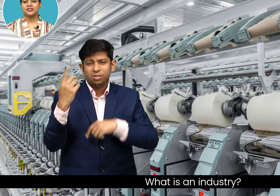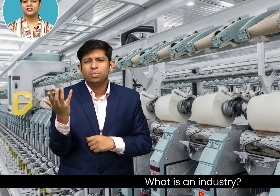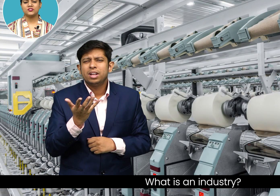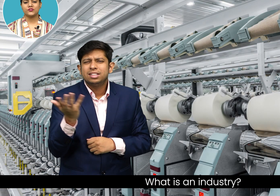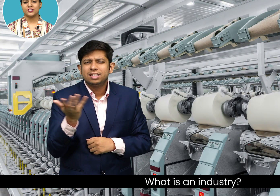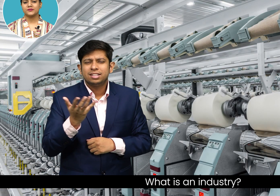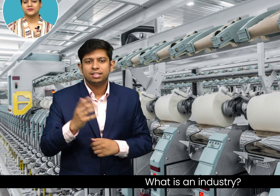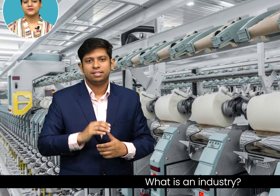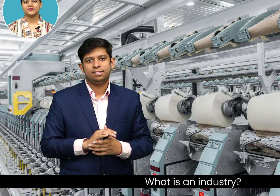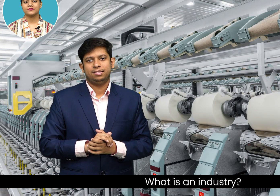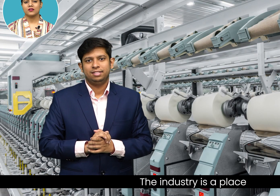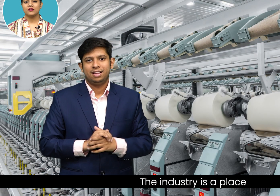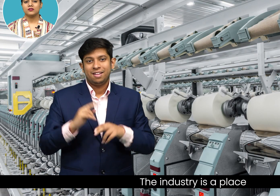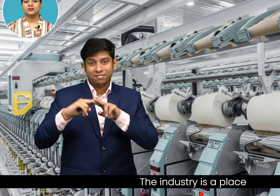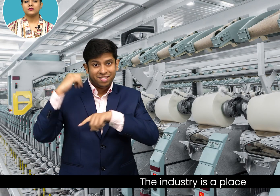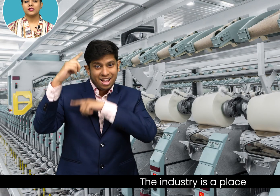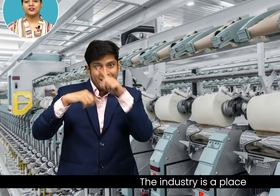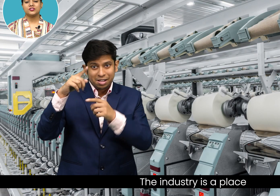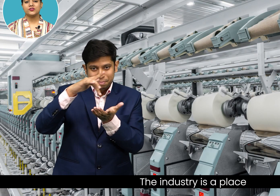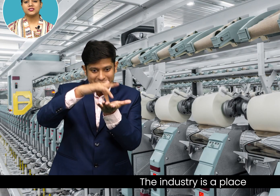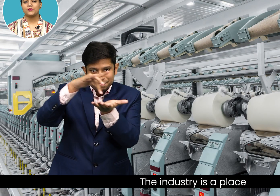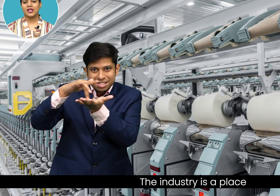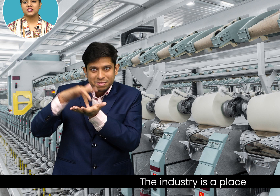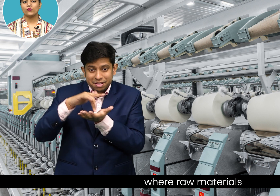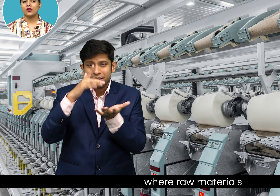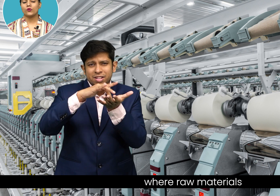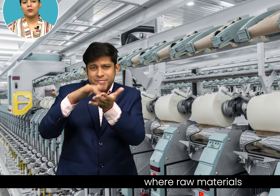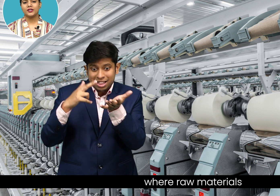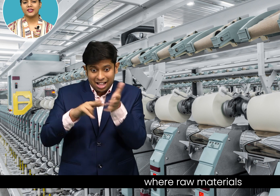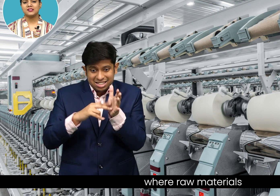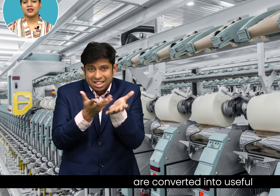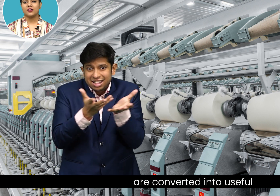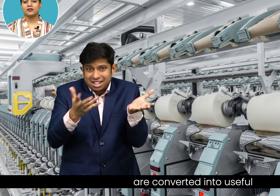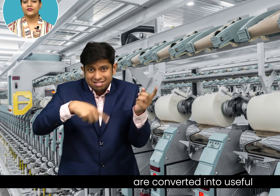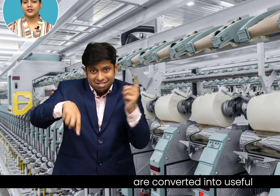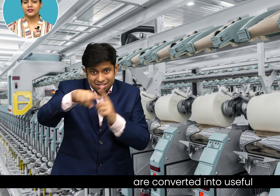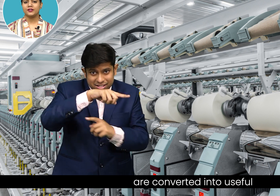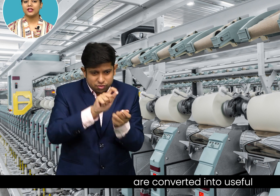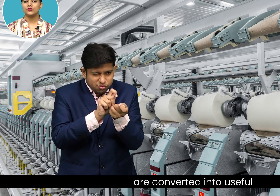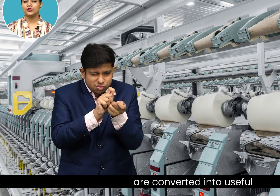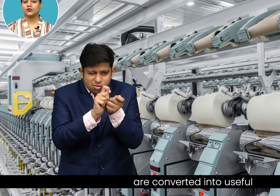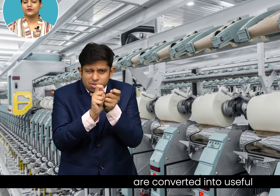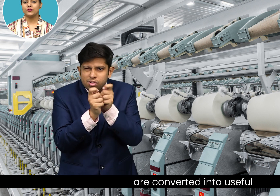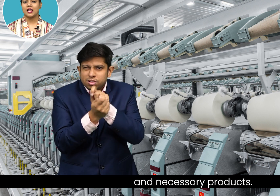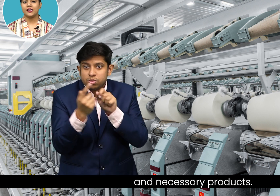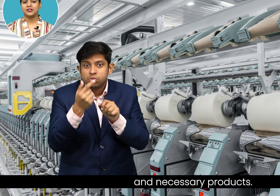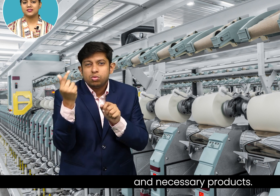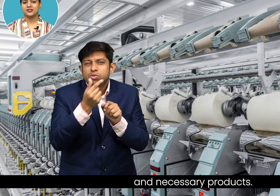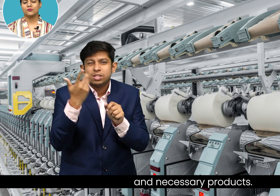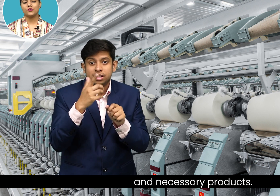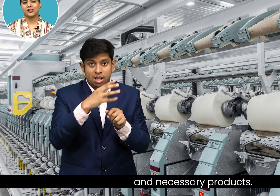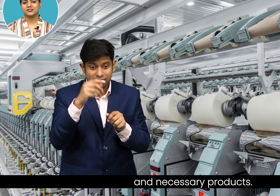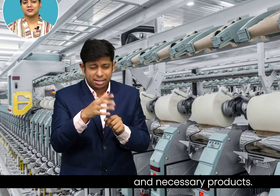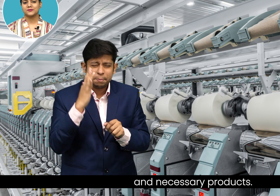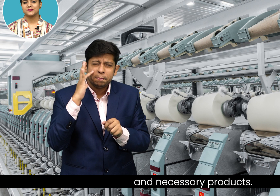What is an industry? The industry is a place where raw materials are converted into useful and